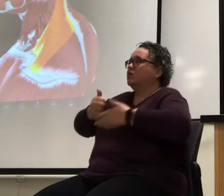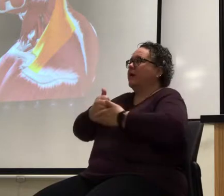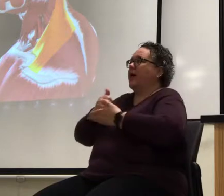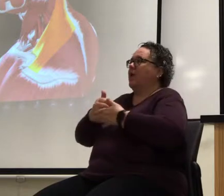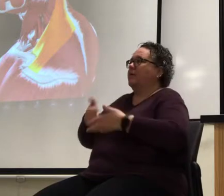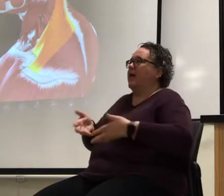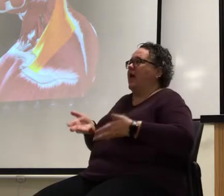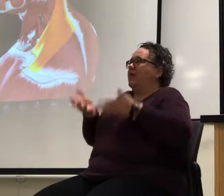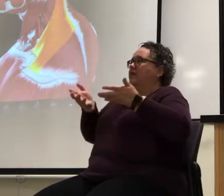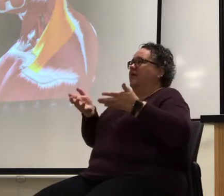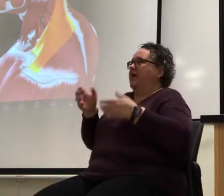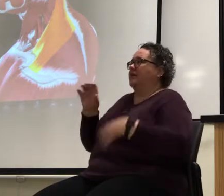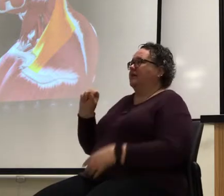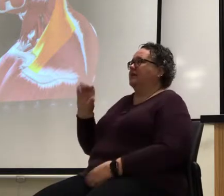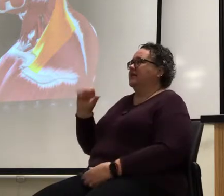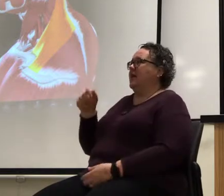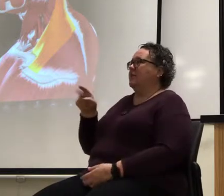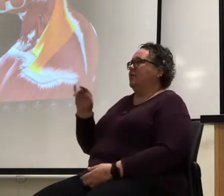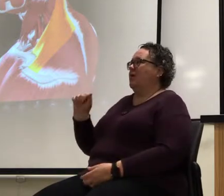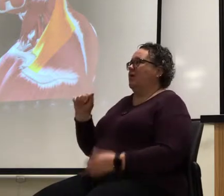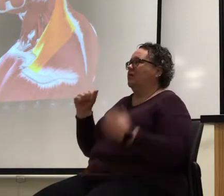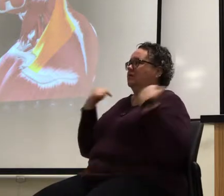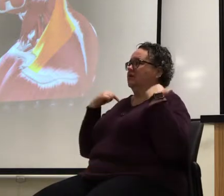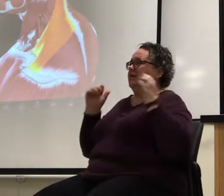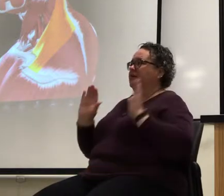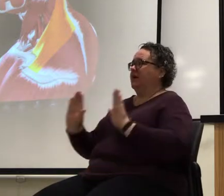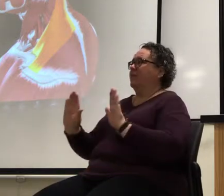scapula. Let me show that to you.